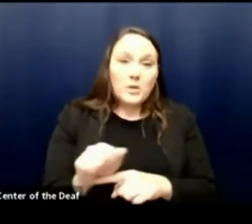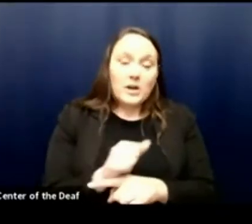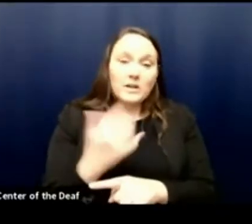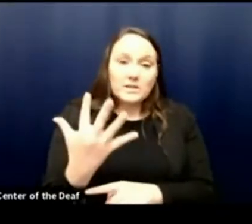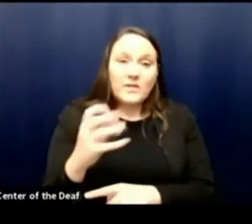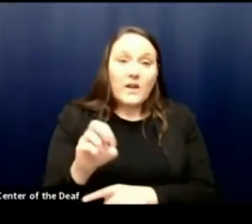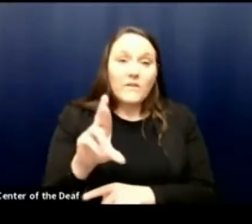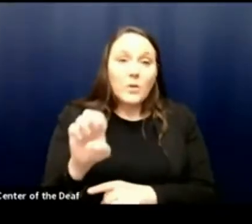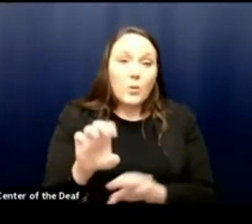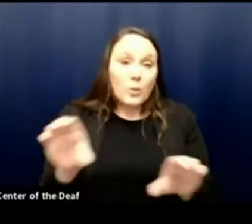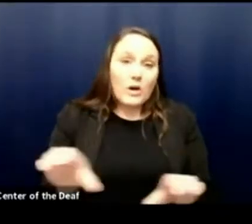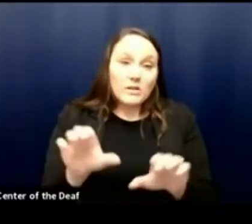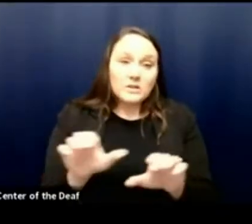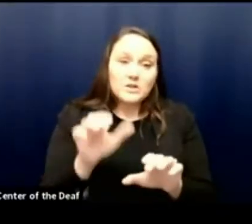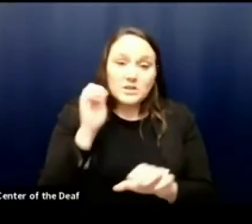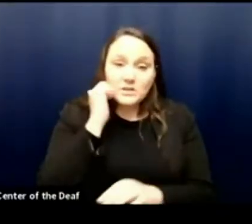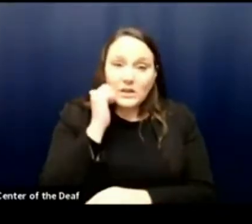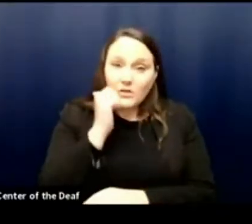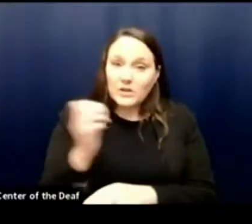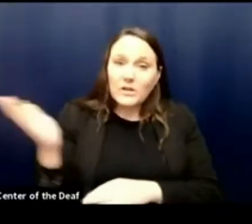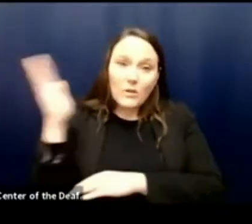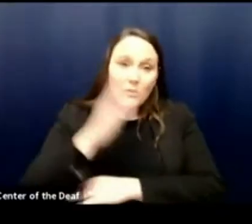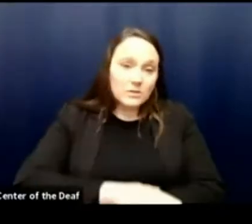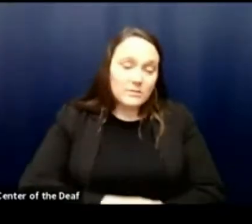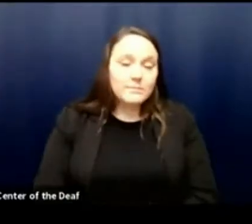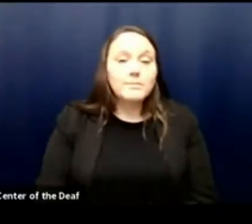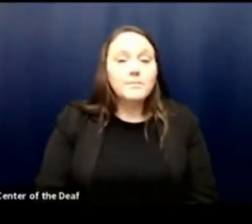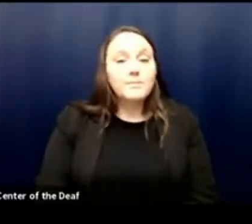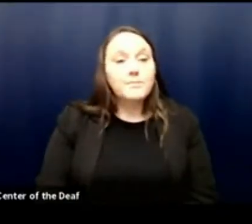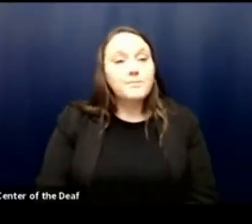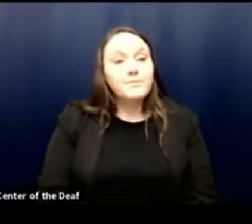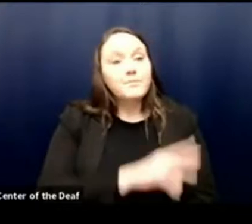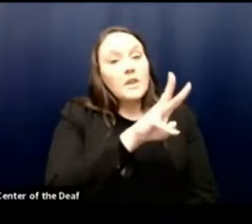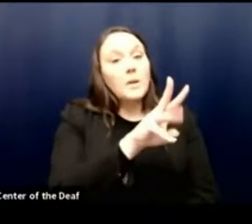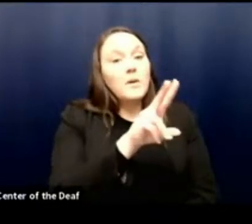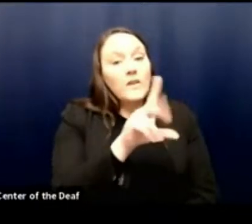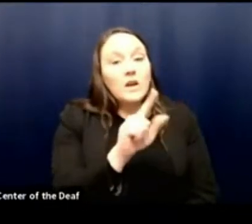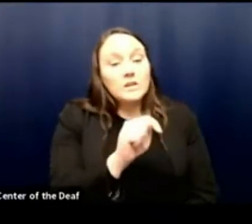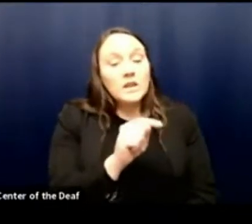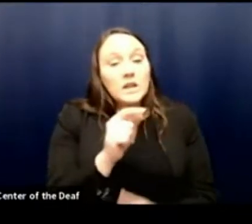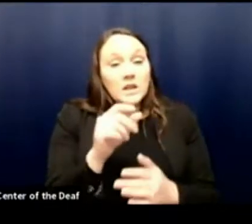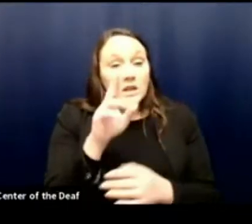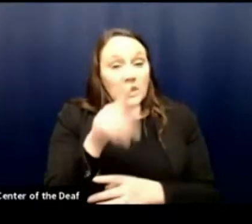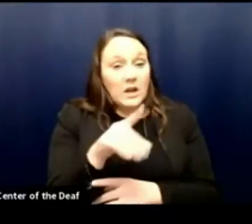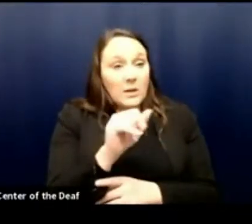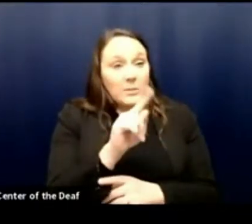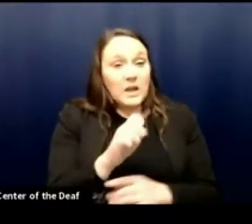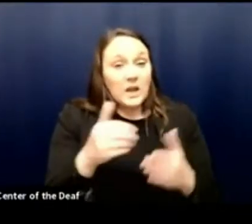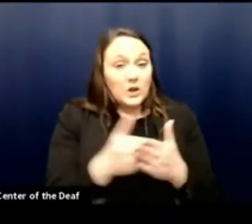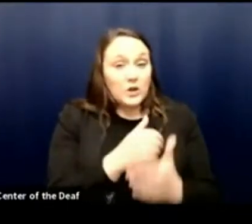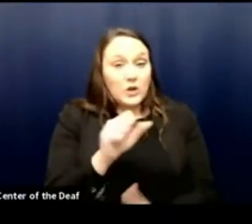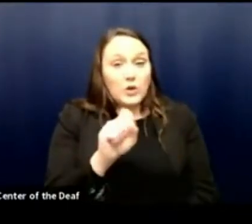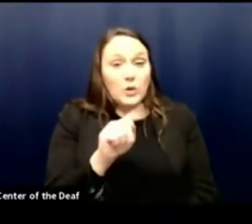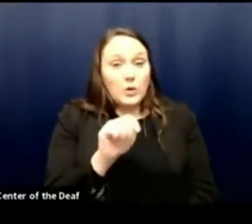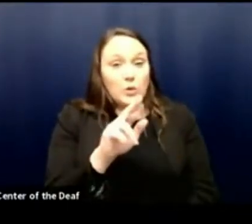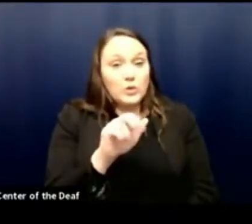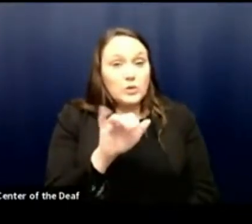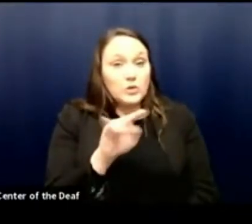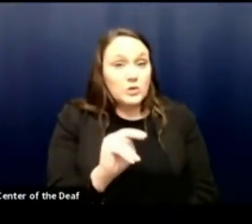time. From David with WVLT, any update on if the new strains of the virus have been found in Knox